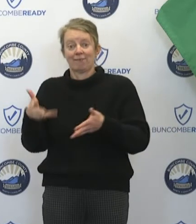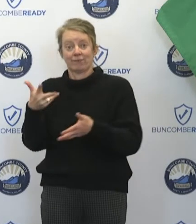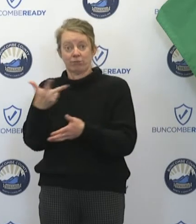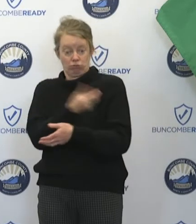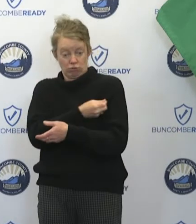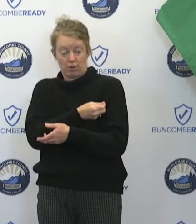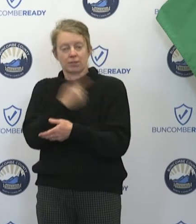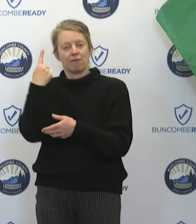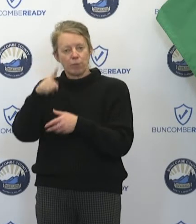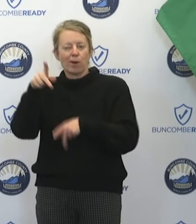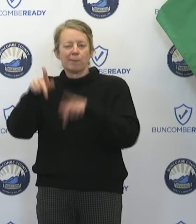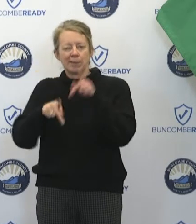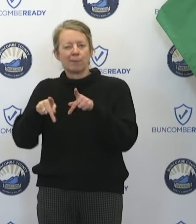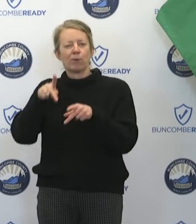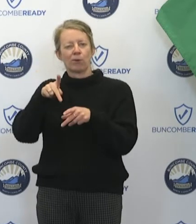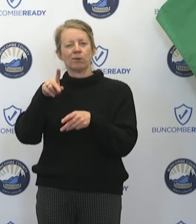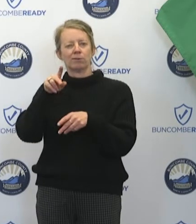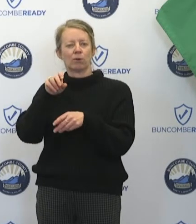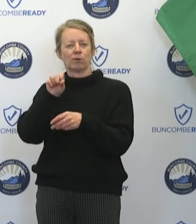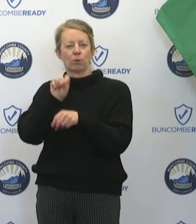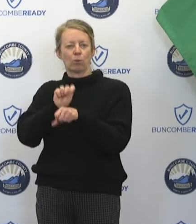meeting the eligible groups that are open.